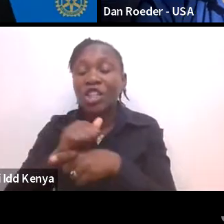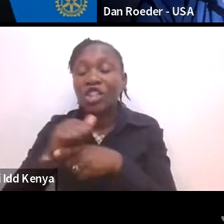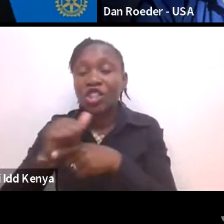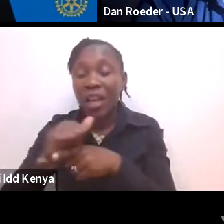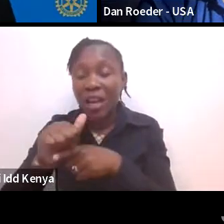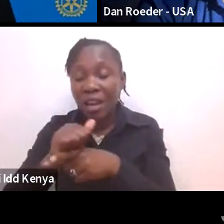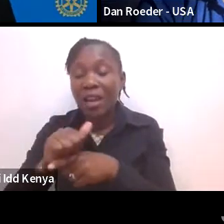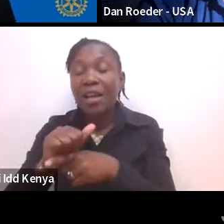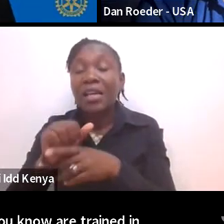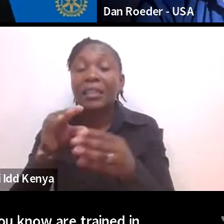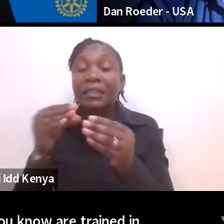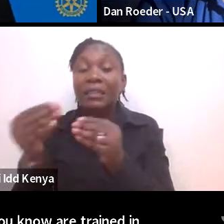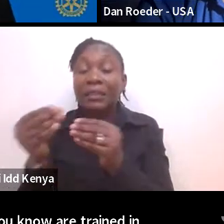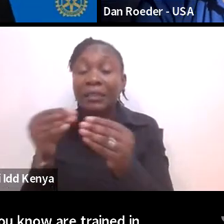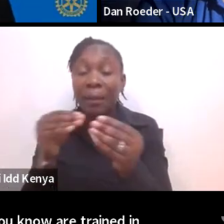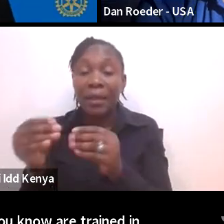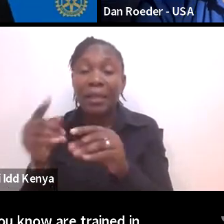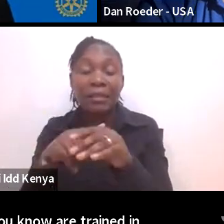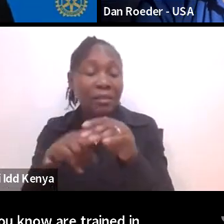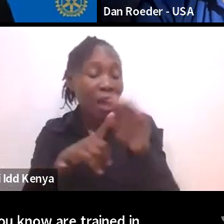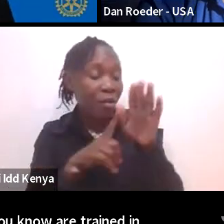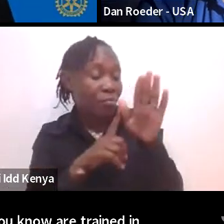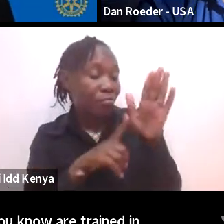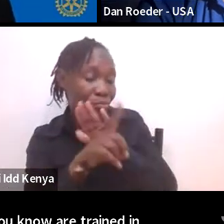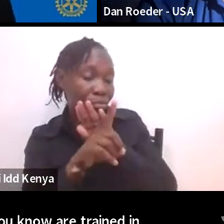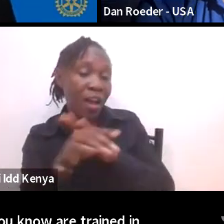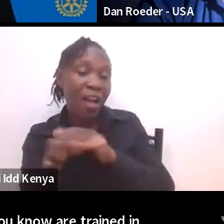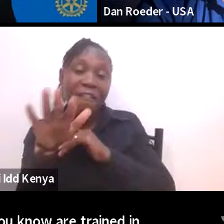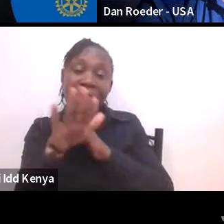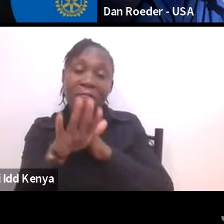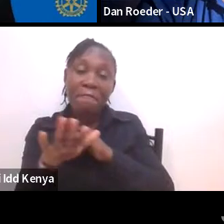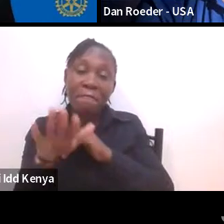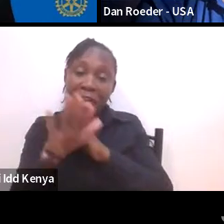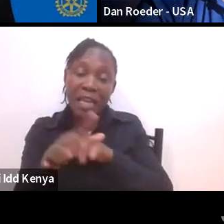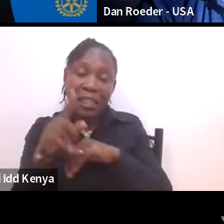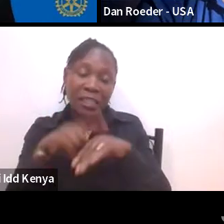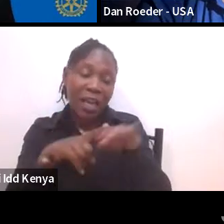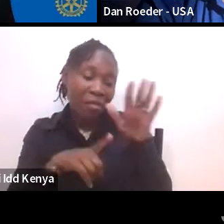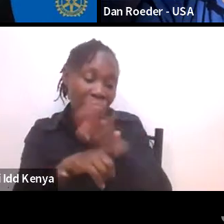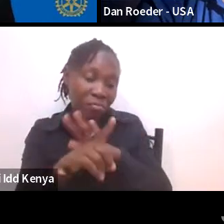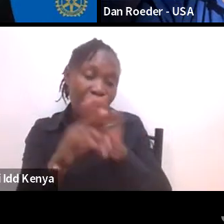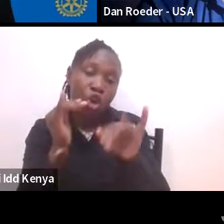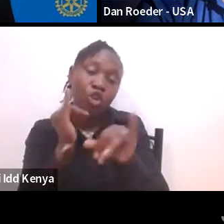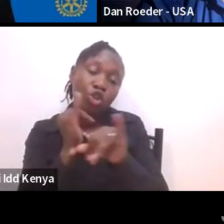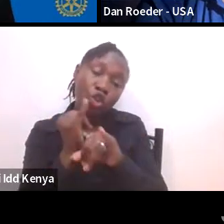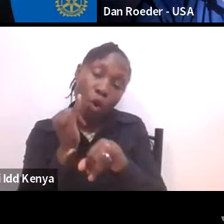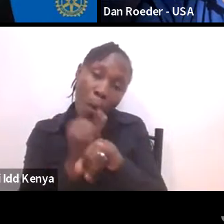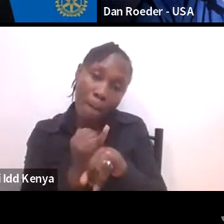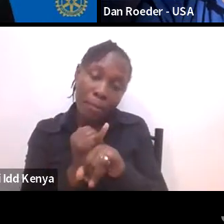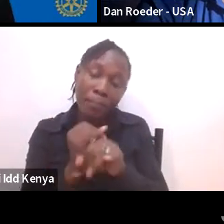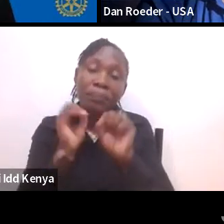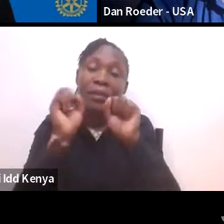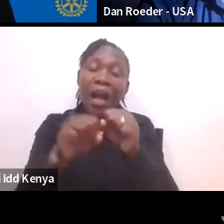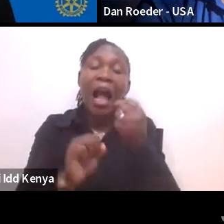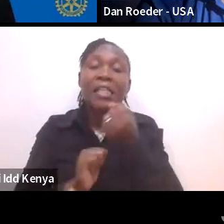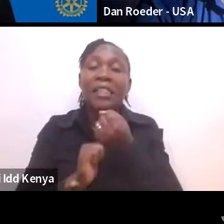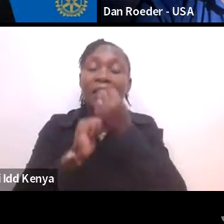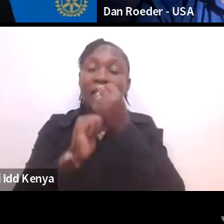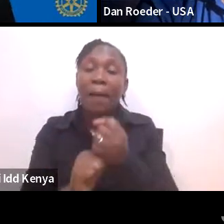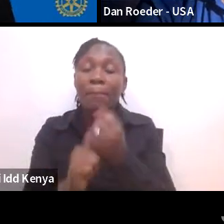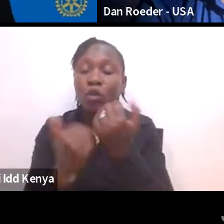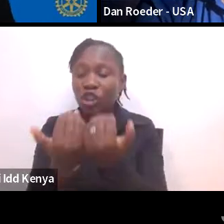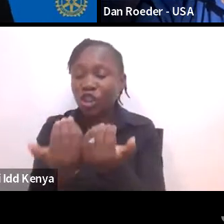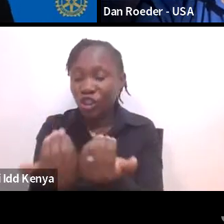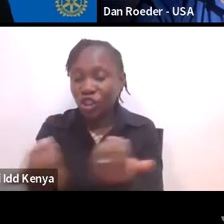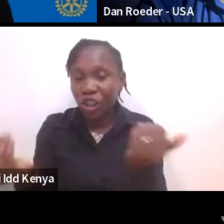that when they go into the field, when they go into the jobs, they can support children. But